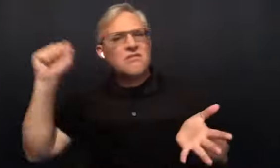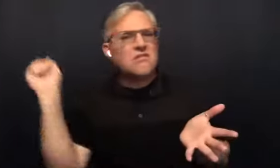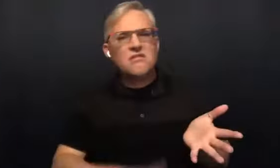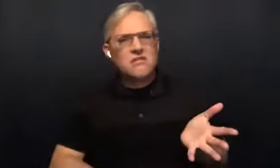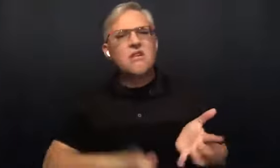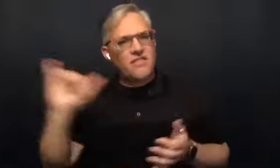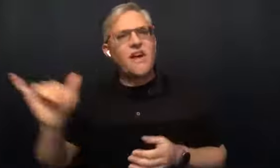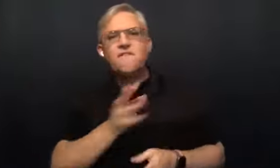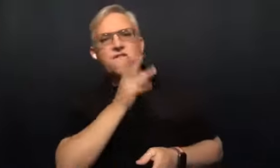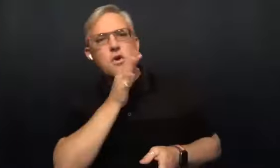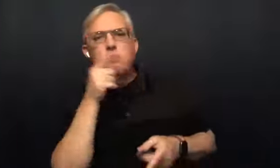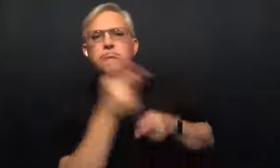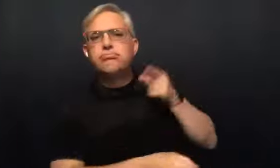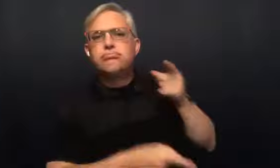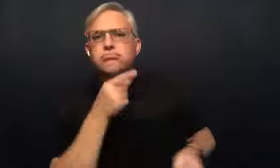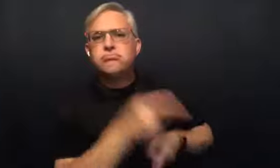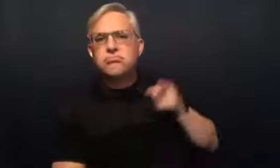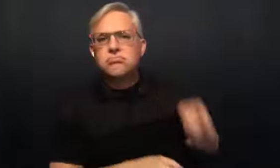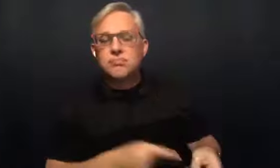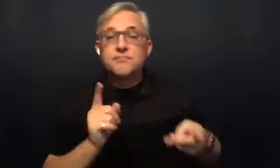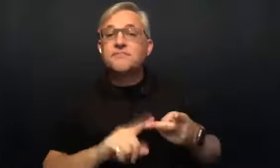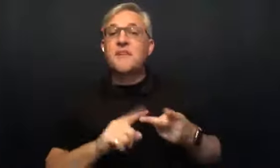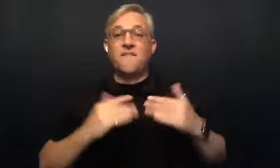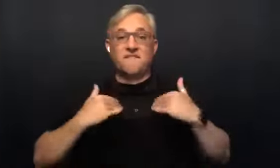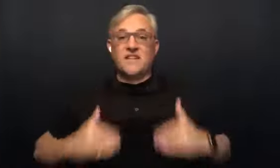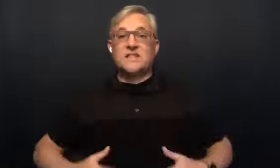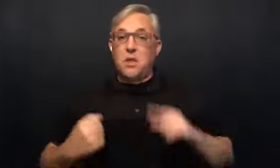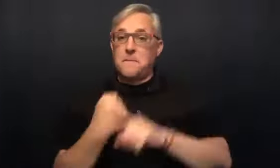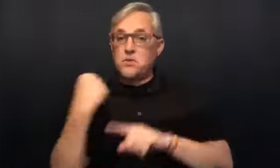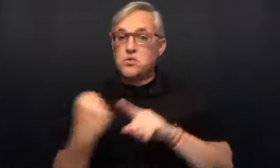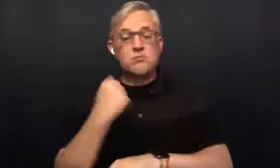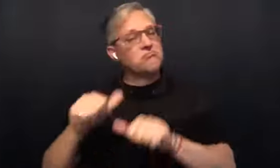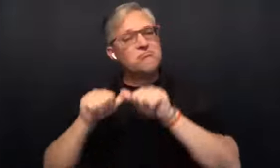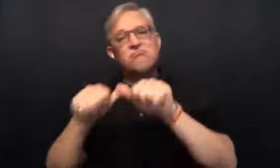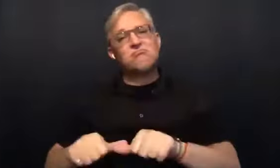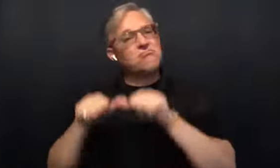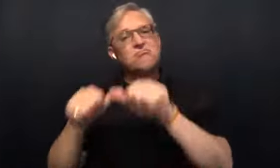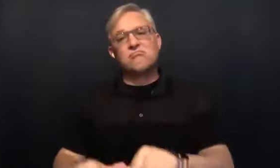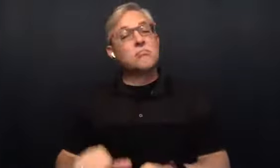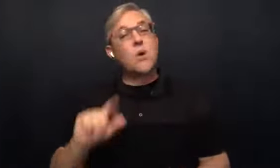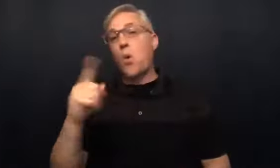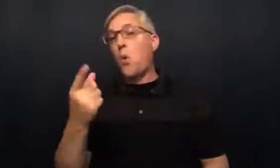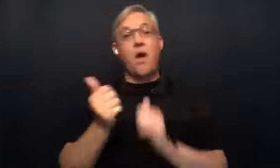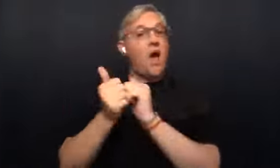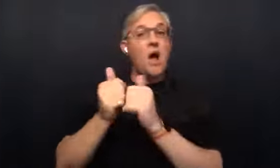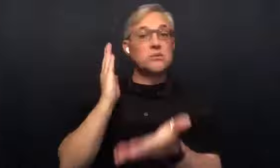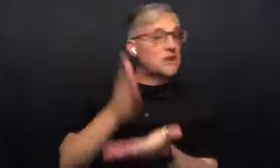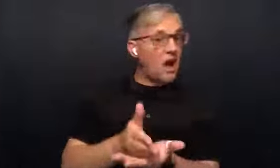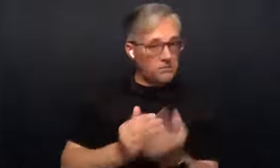then the physical abuse. The physical abuse continued in my family, and the only two ways that stopped was, one, I can outrun it, or